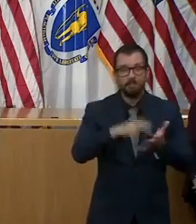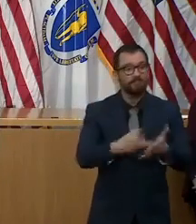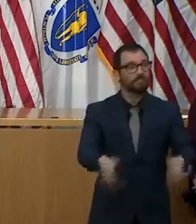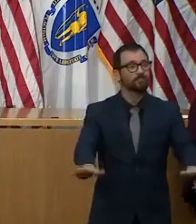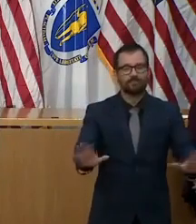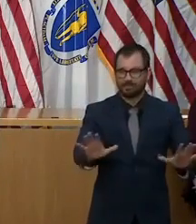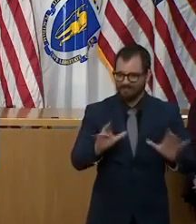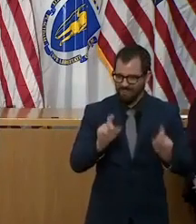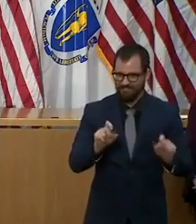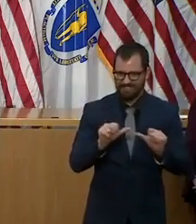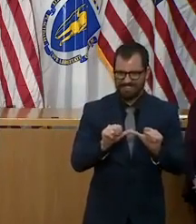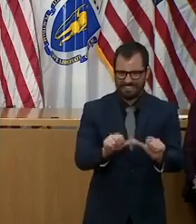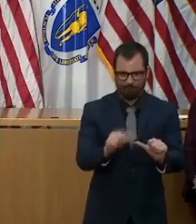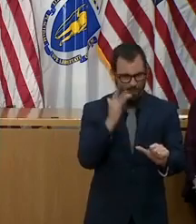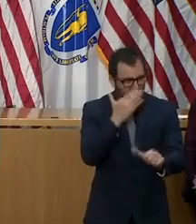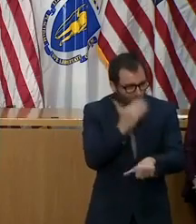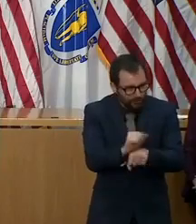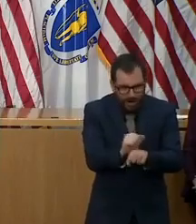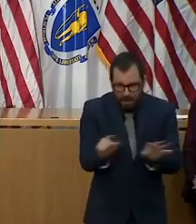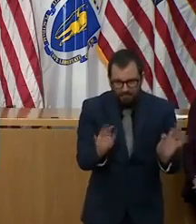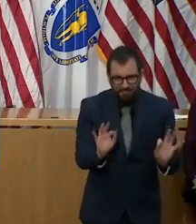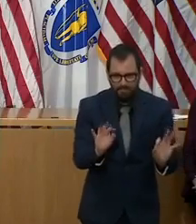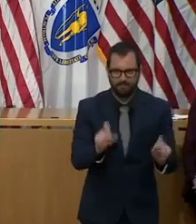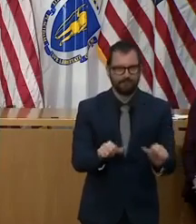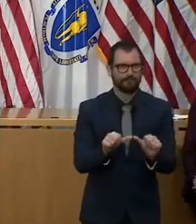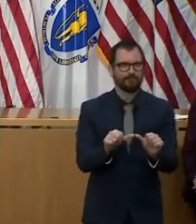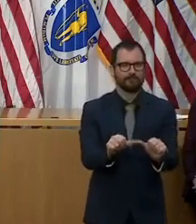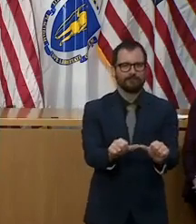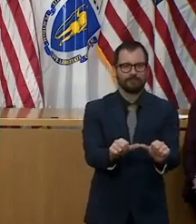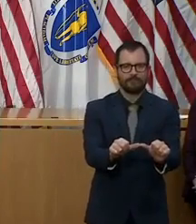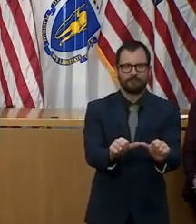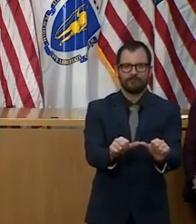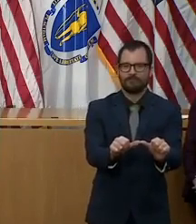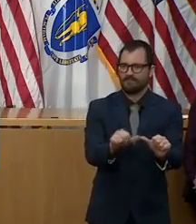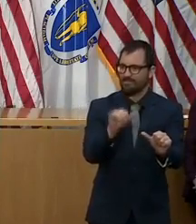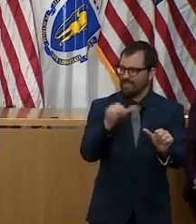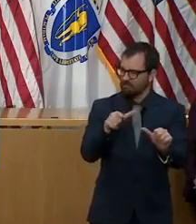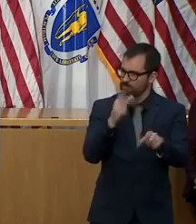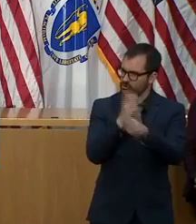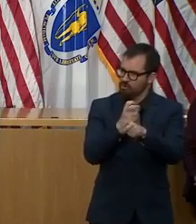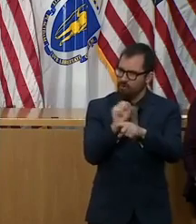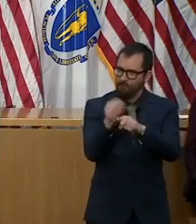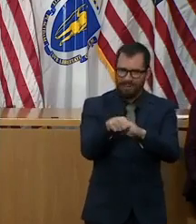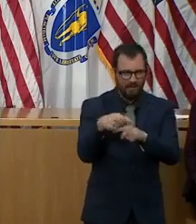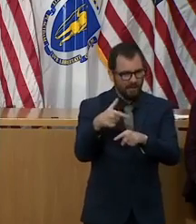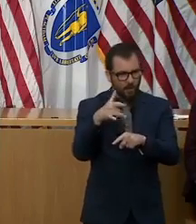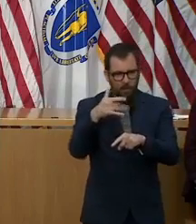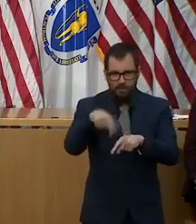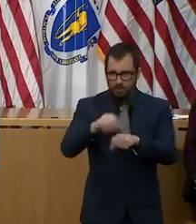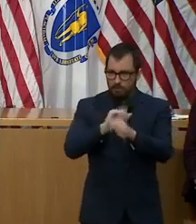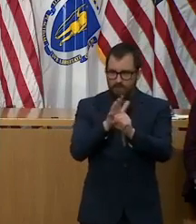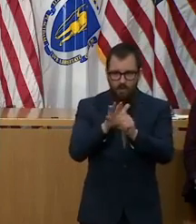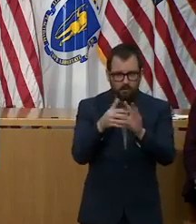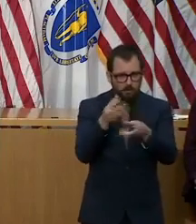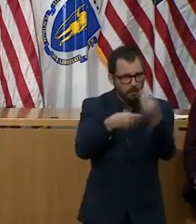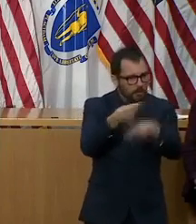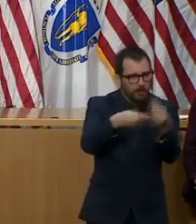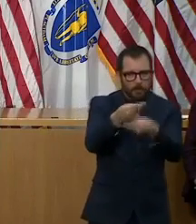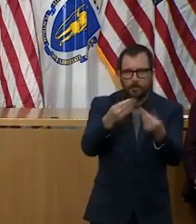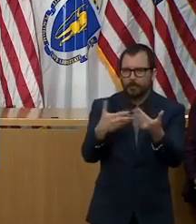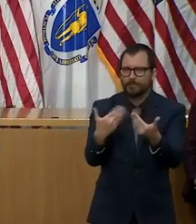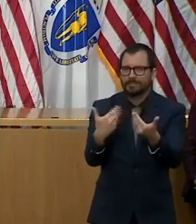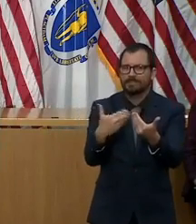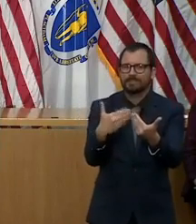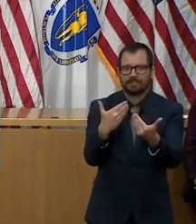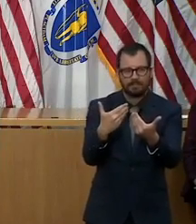get ahead. So in addition to extending the closure on non-essential businesses, I'm also extending the ban on gatherings